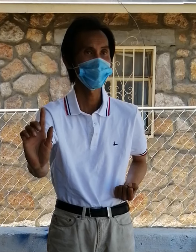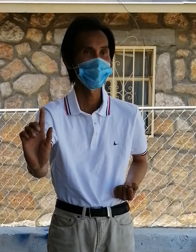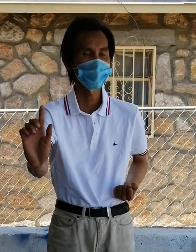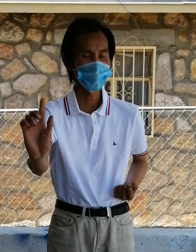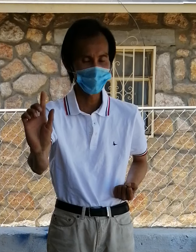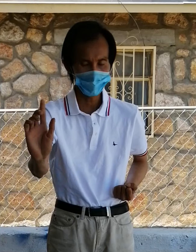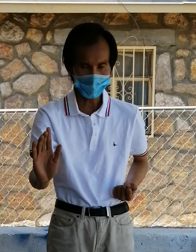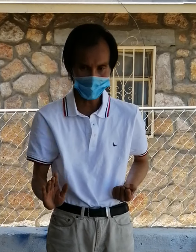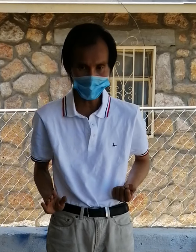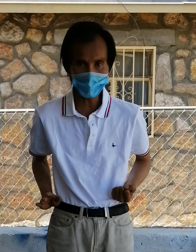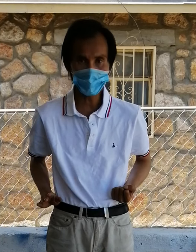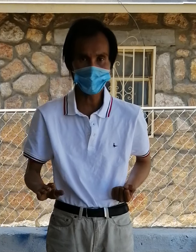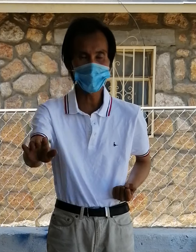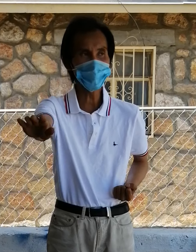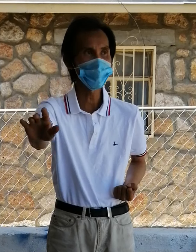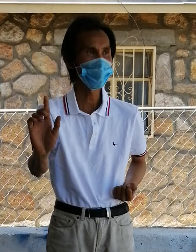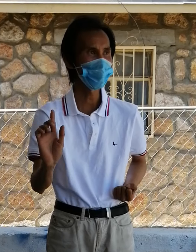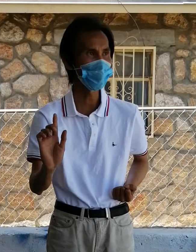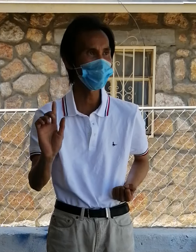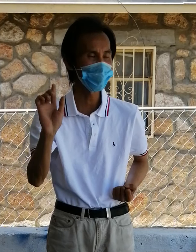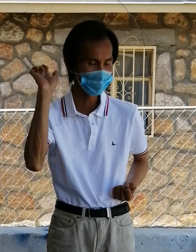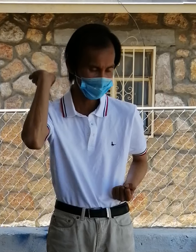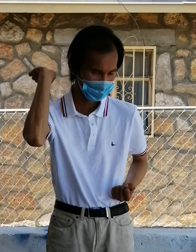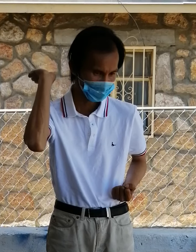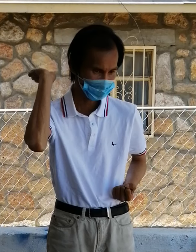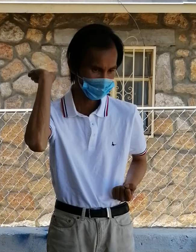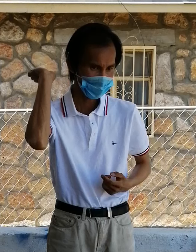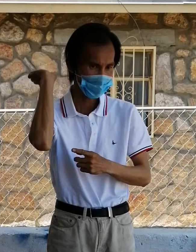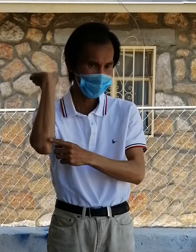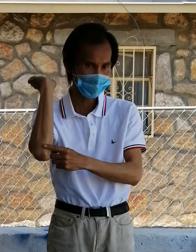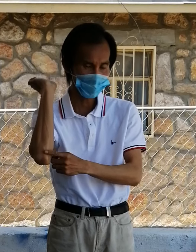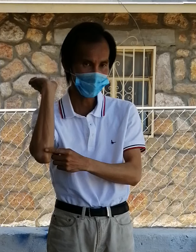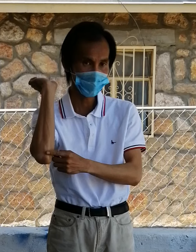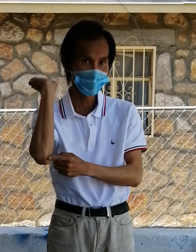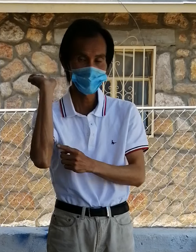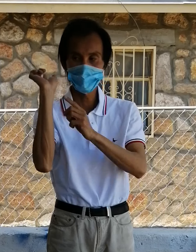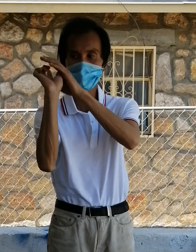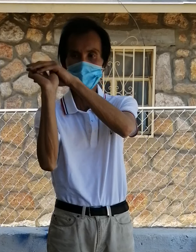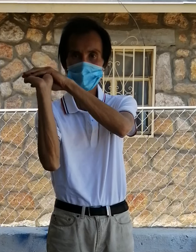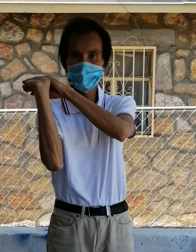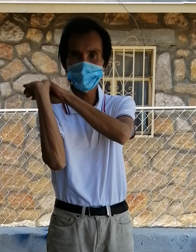And then either this way. Or. Single. This.